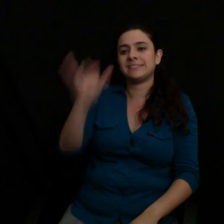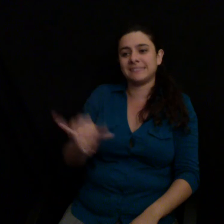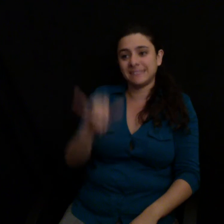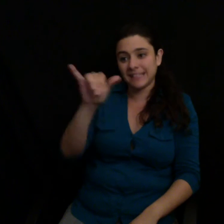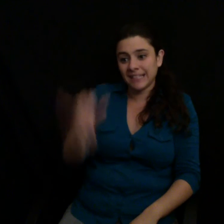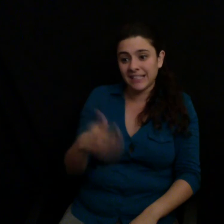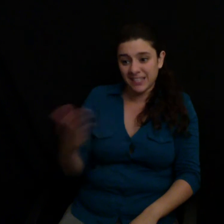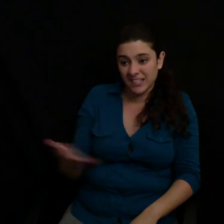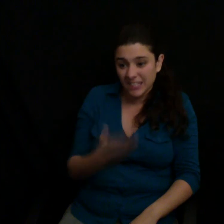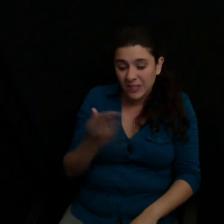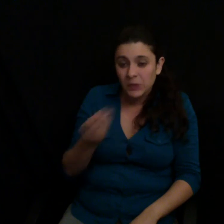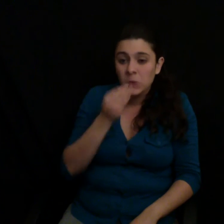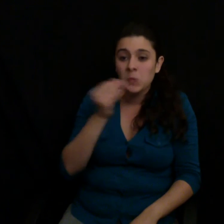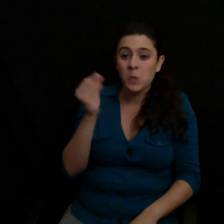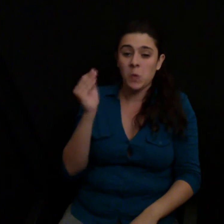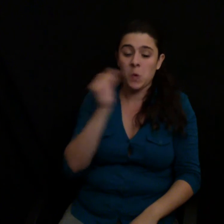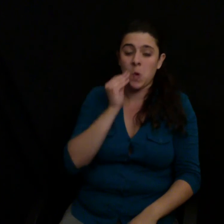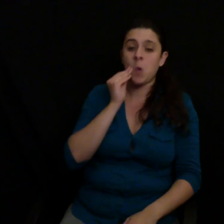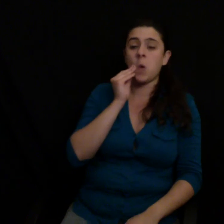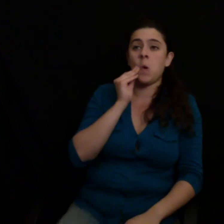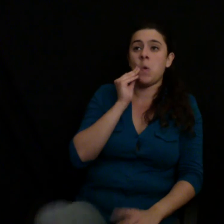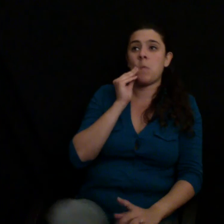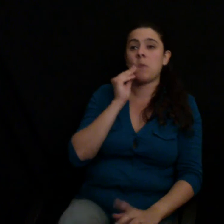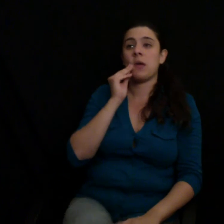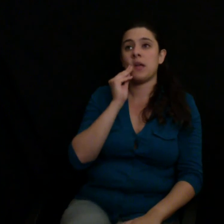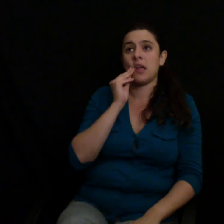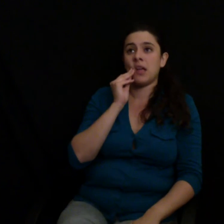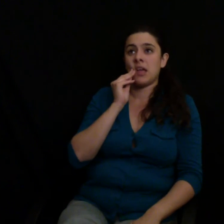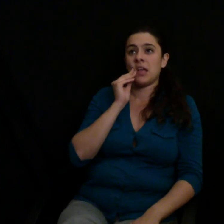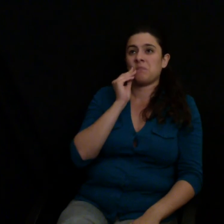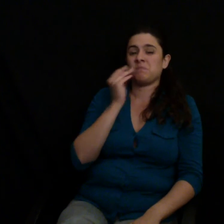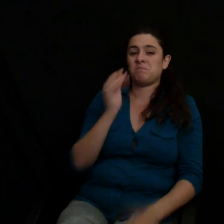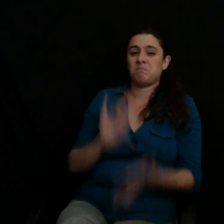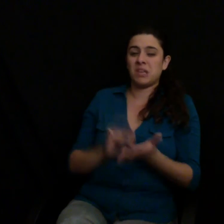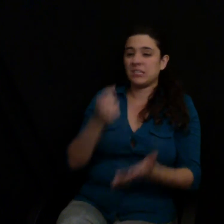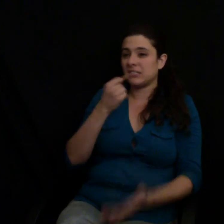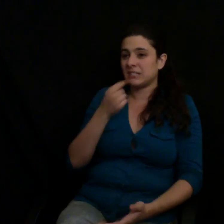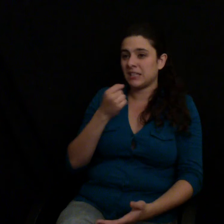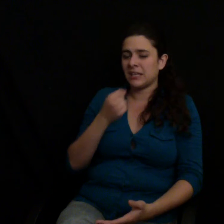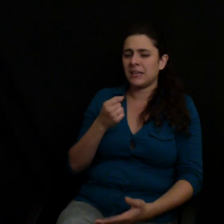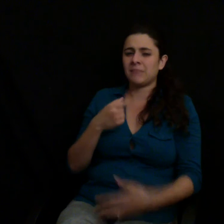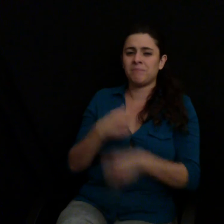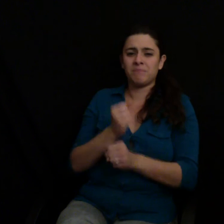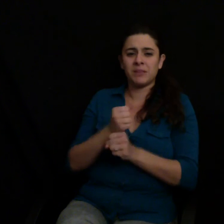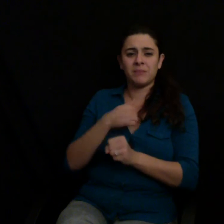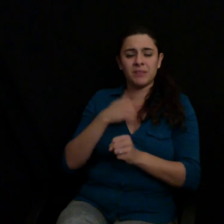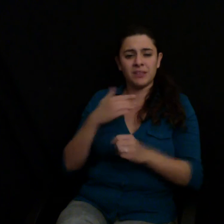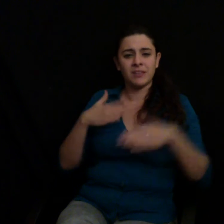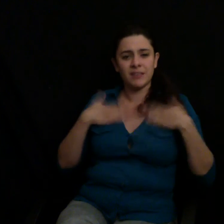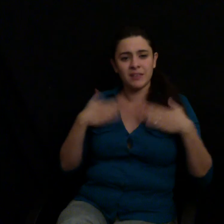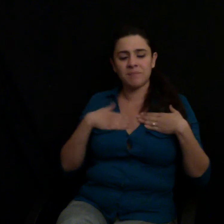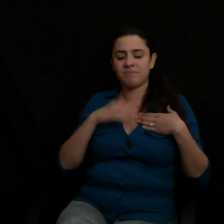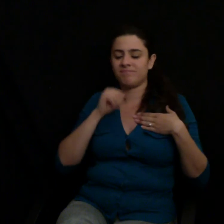and working it's not making me happy right now.